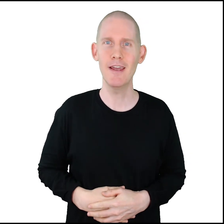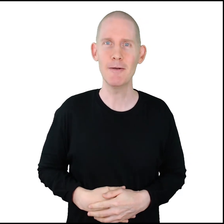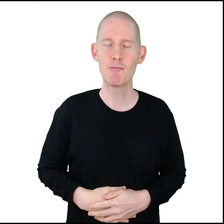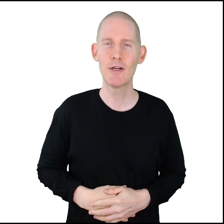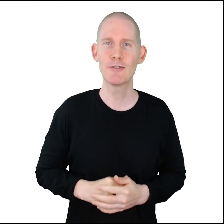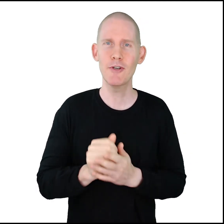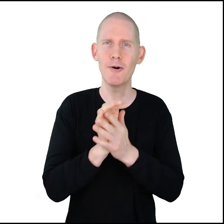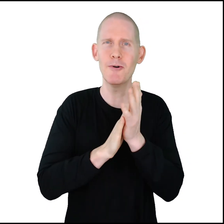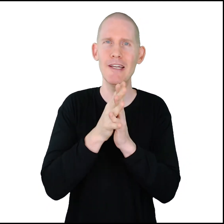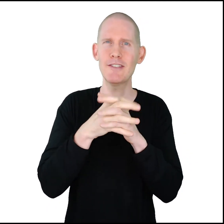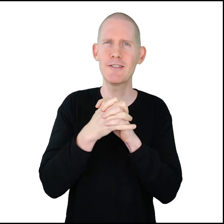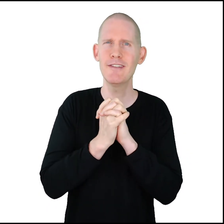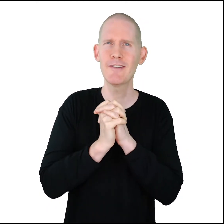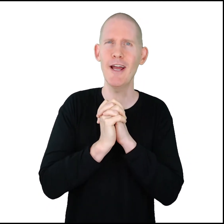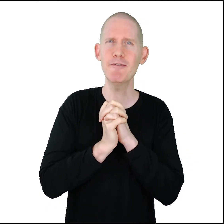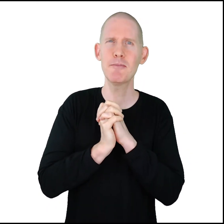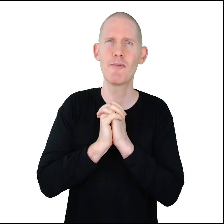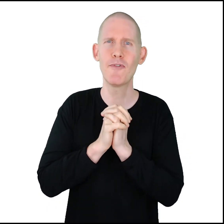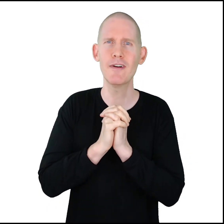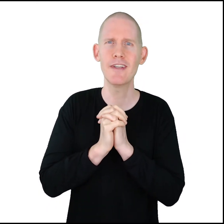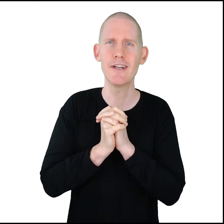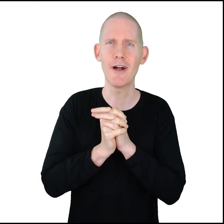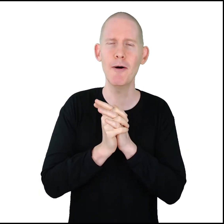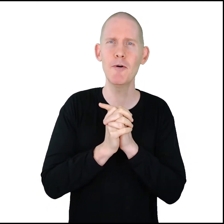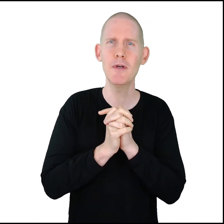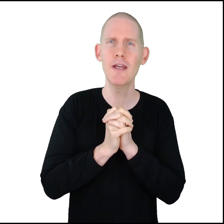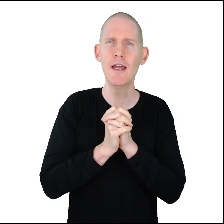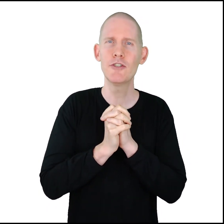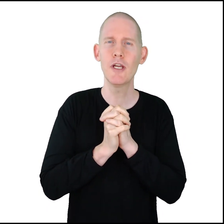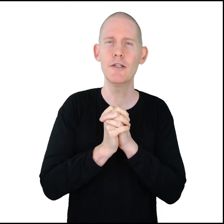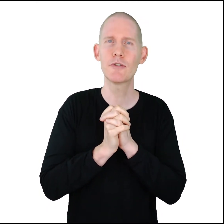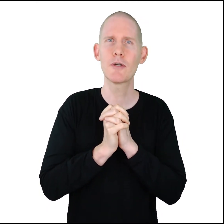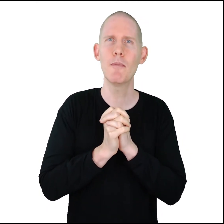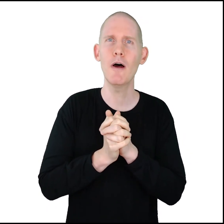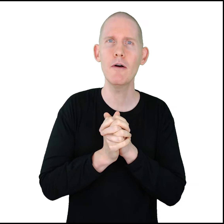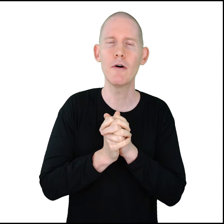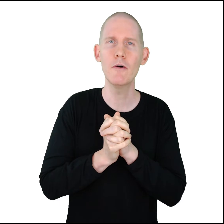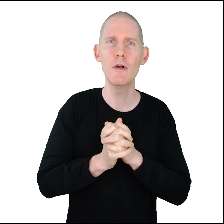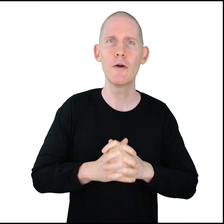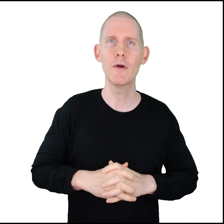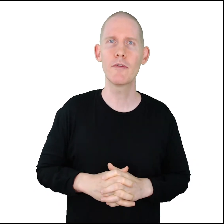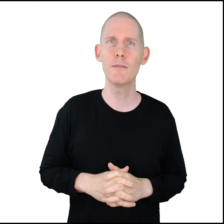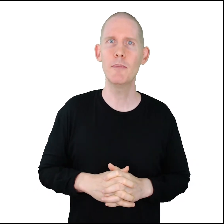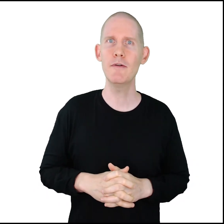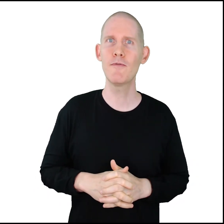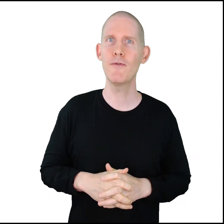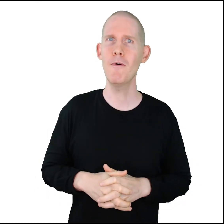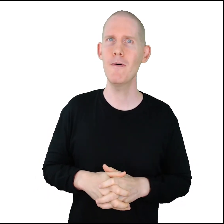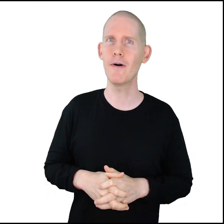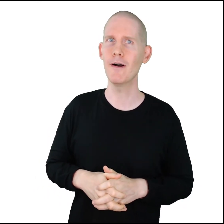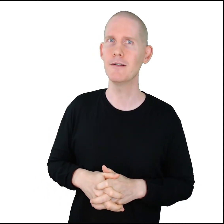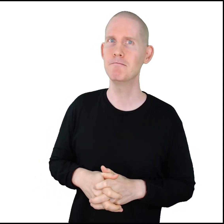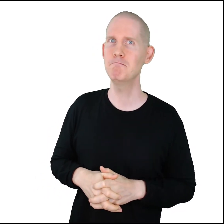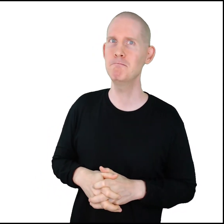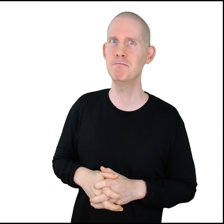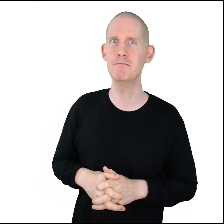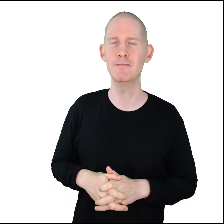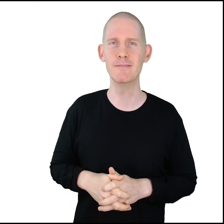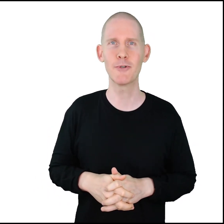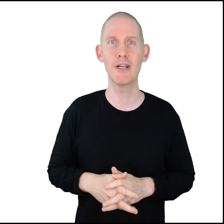Okay, so let's have some fun here. How about we change tomorrow with before? So in